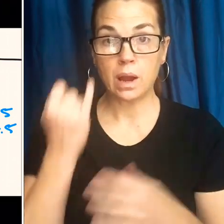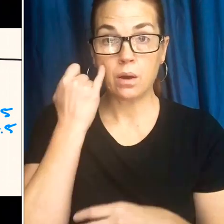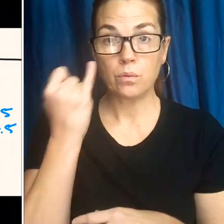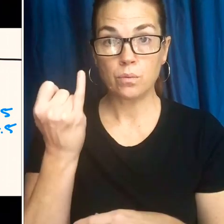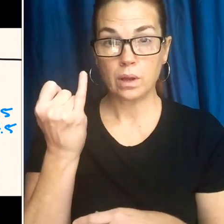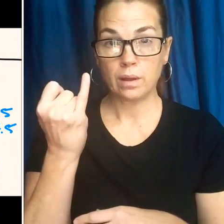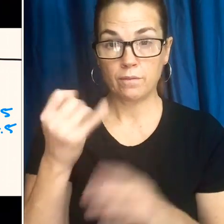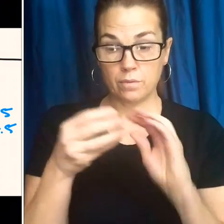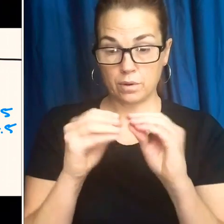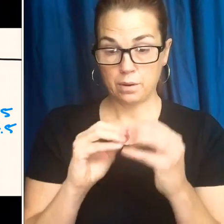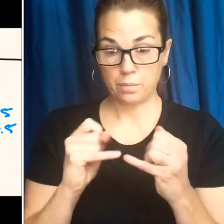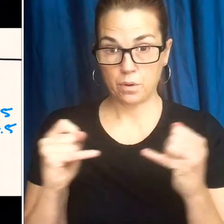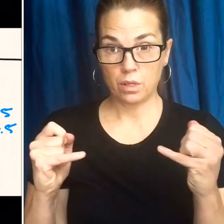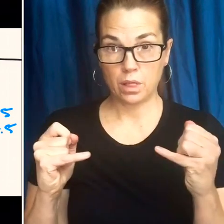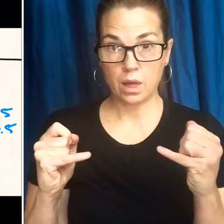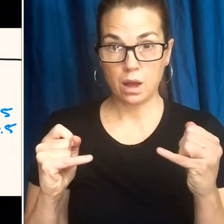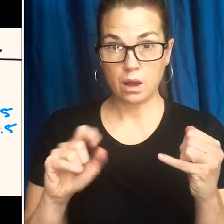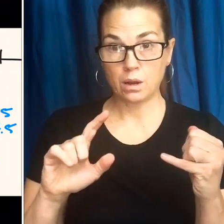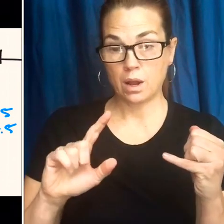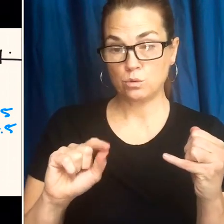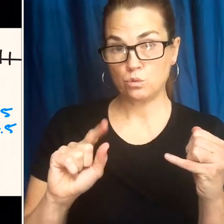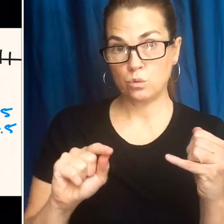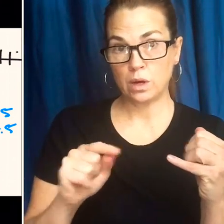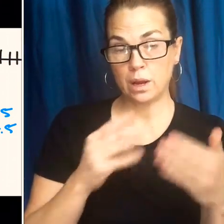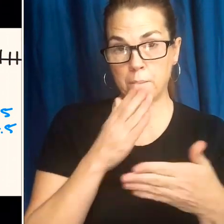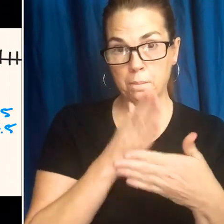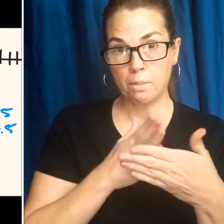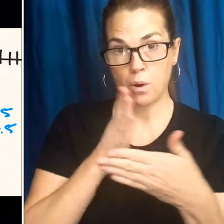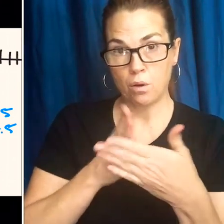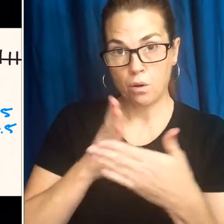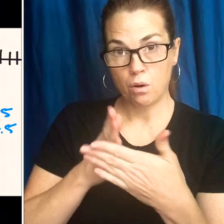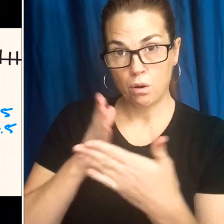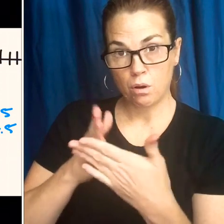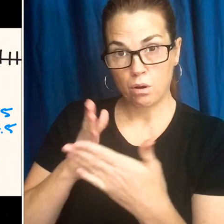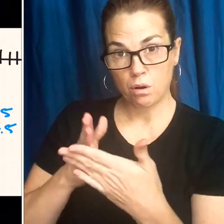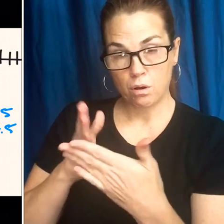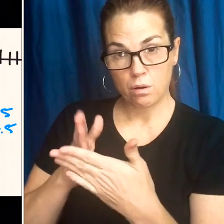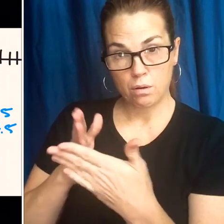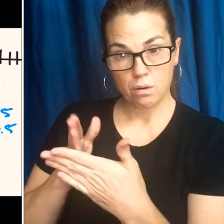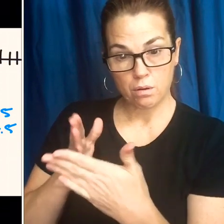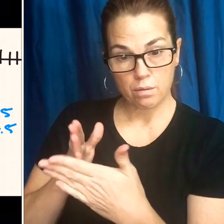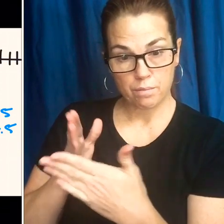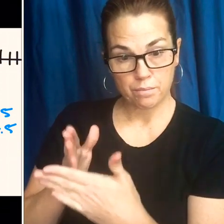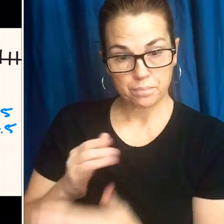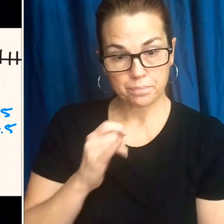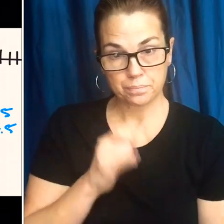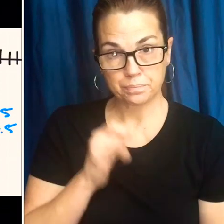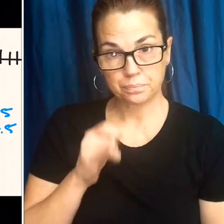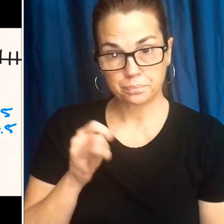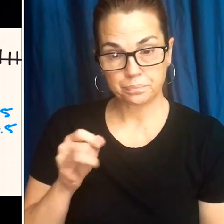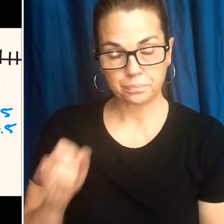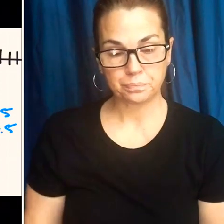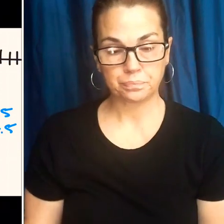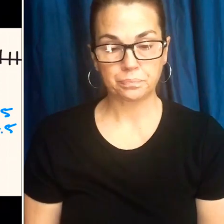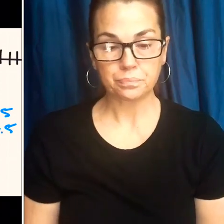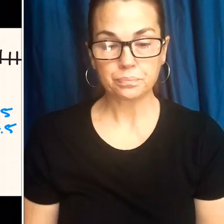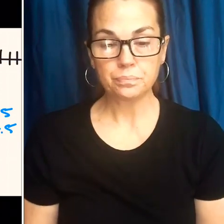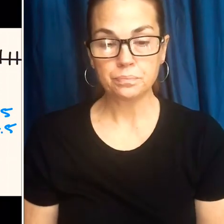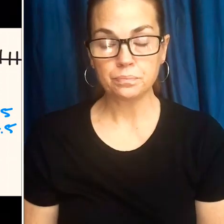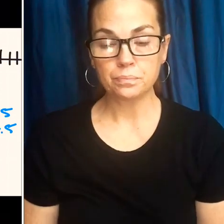12, 13, 14, 15, 16, 17, 18, 19, 20. Then this would be